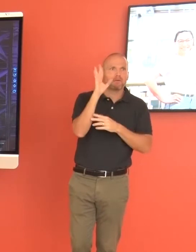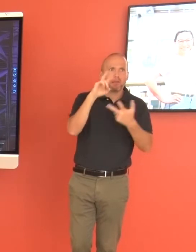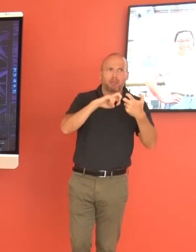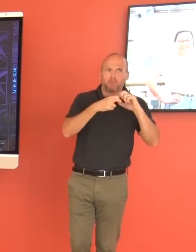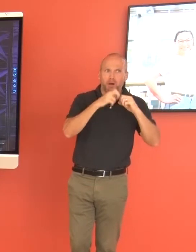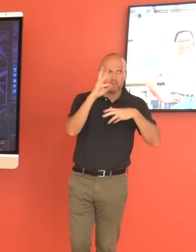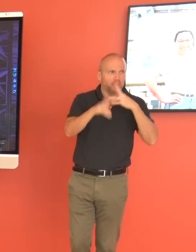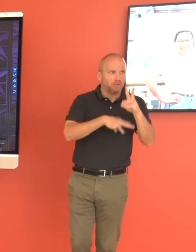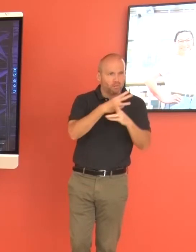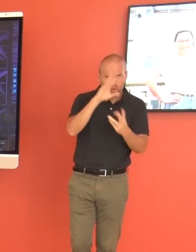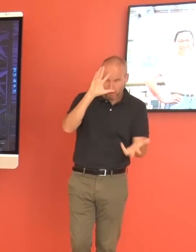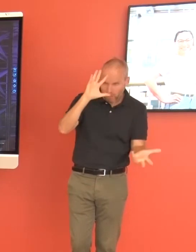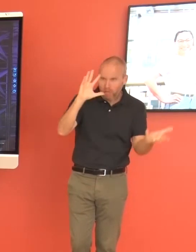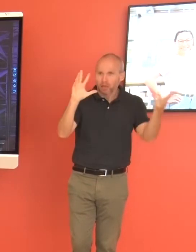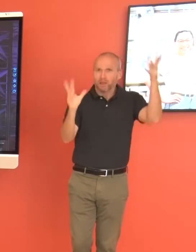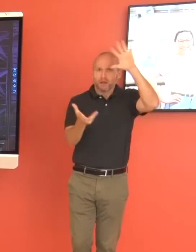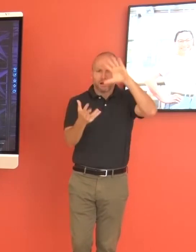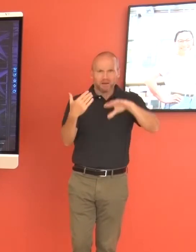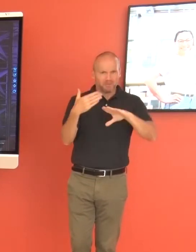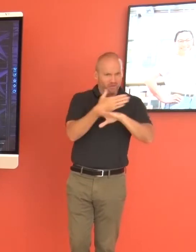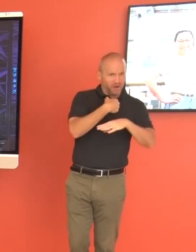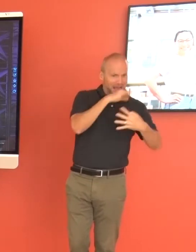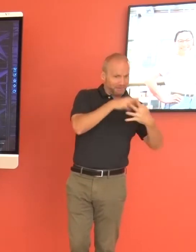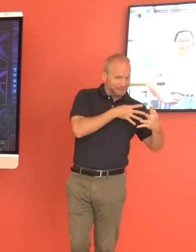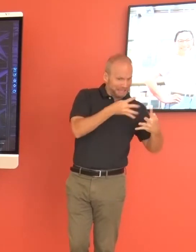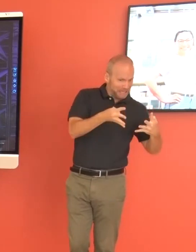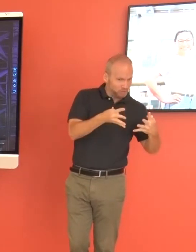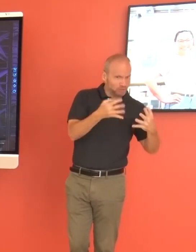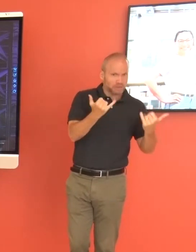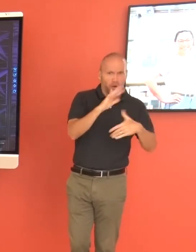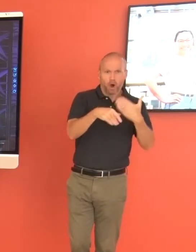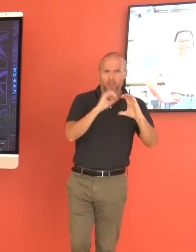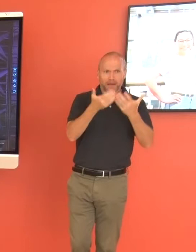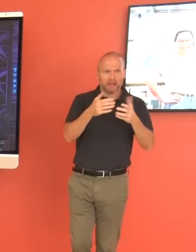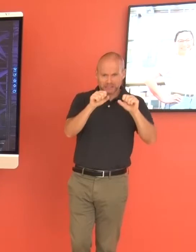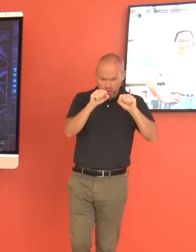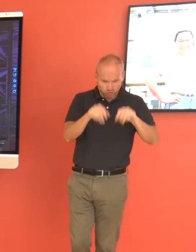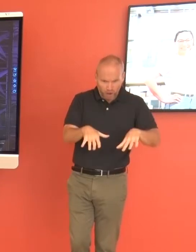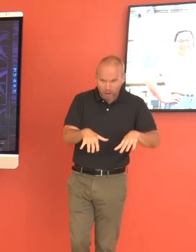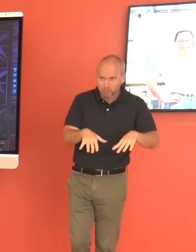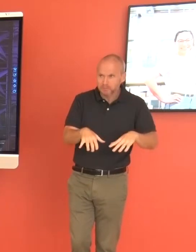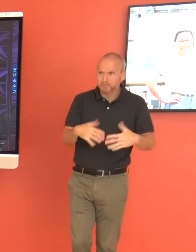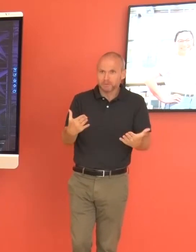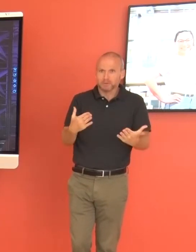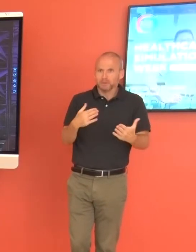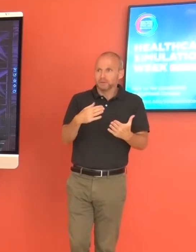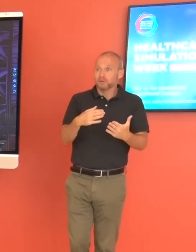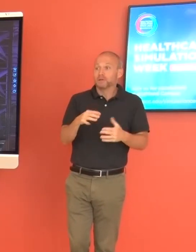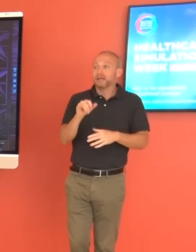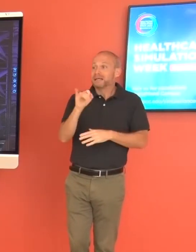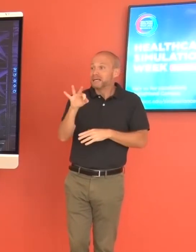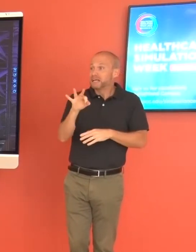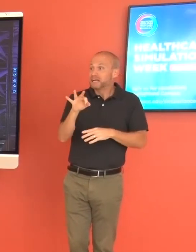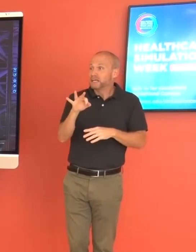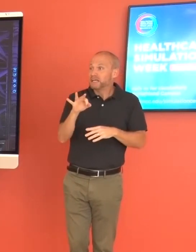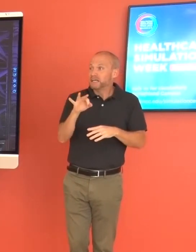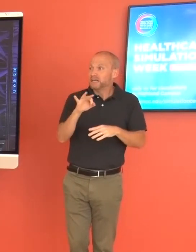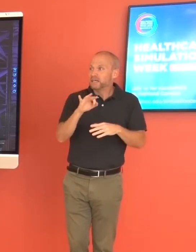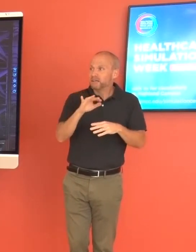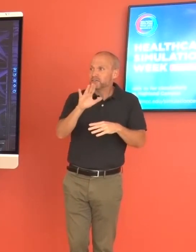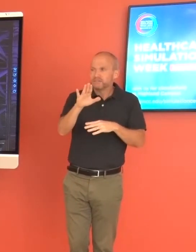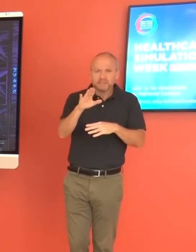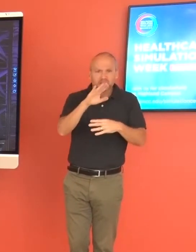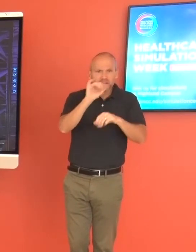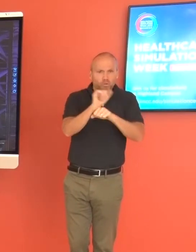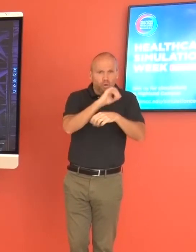world is turned upside down. They had a schedule, now they don't. Now they're not even sure, you know, what if they work all of their work schedule